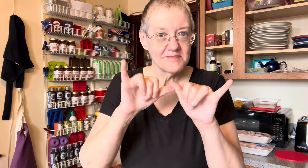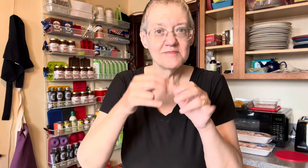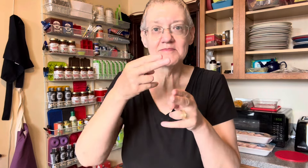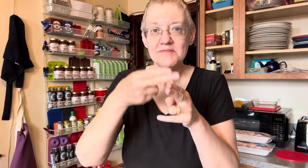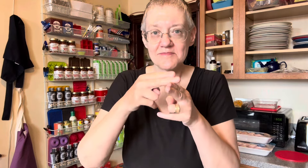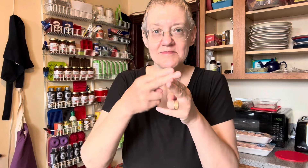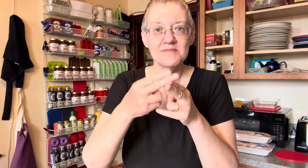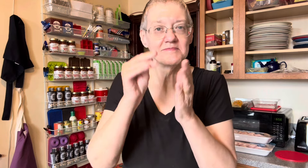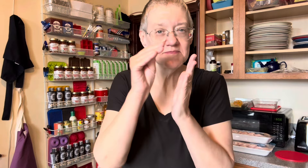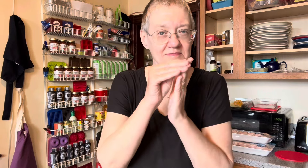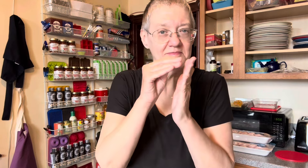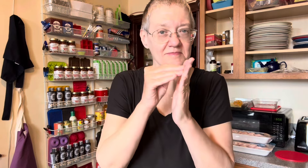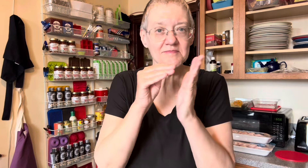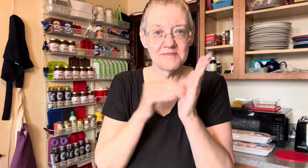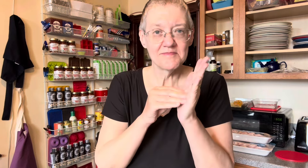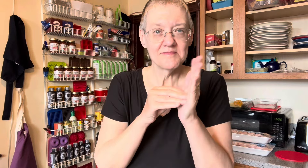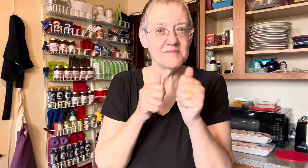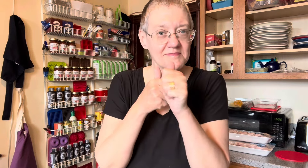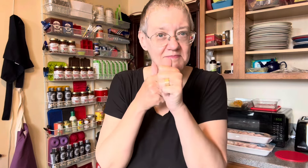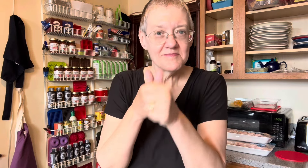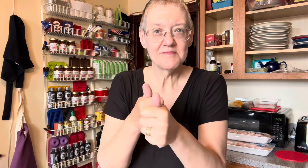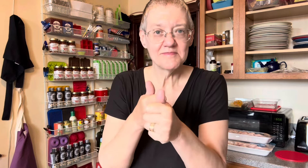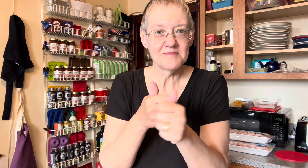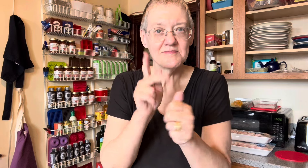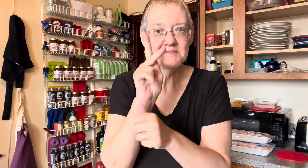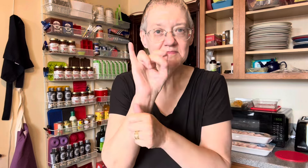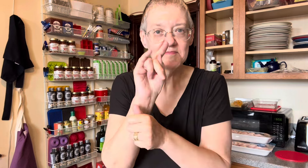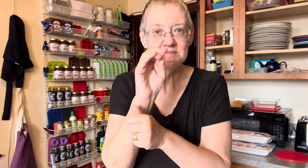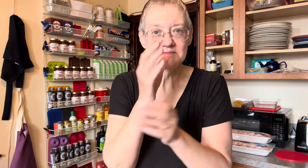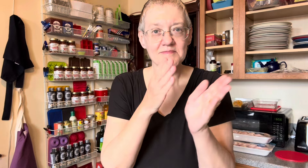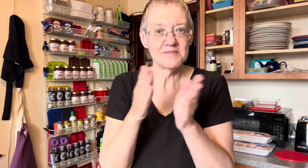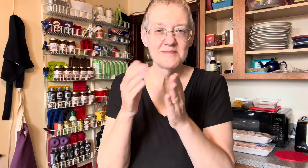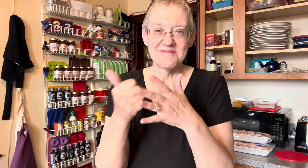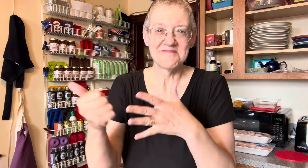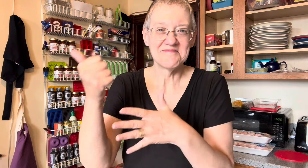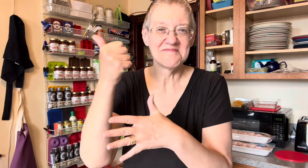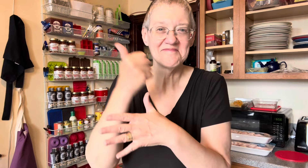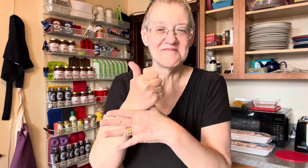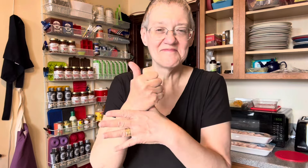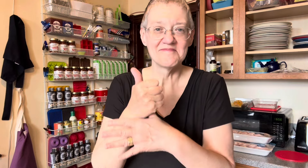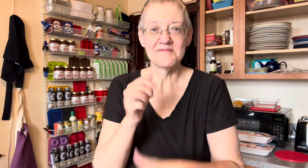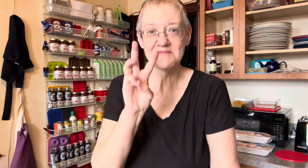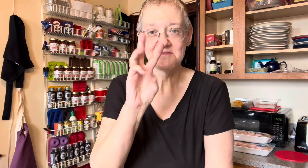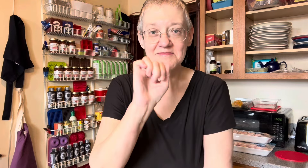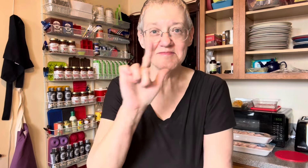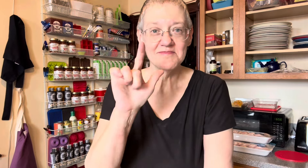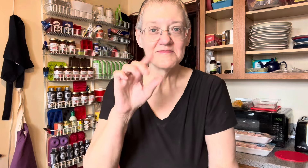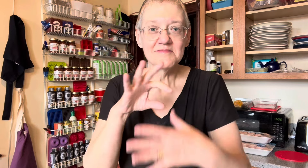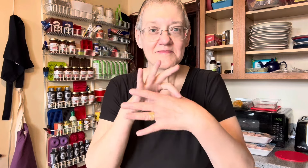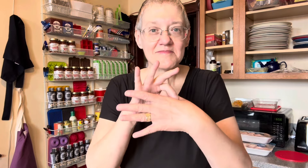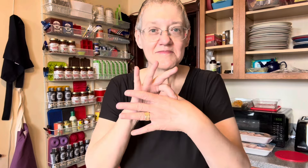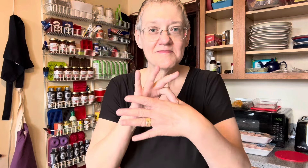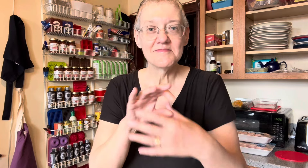important. Measuring's been important, documenting my food's been important, following my calories, that's